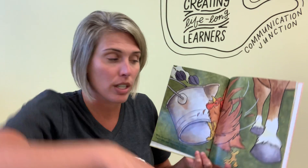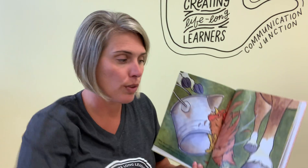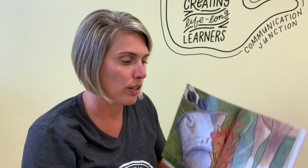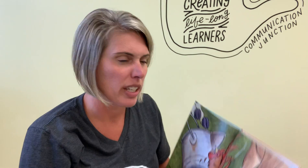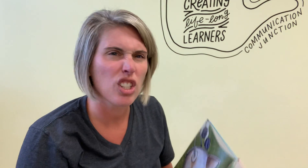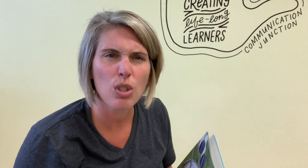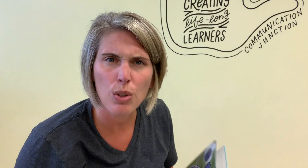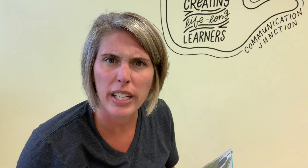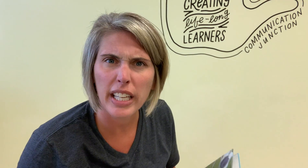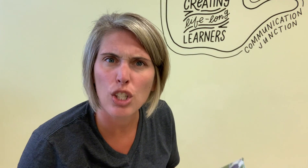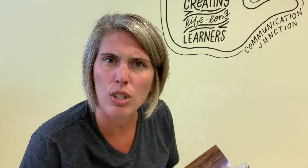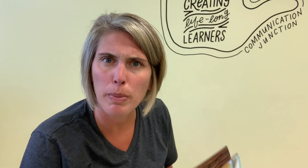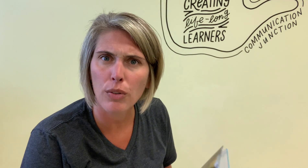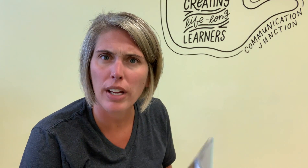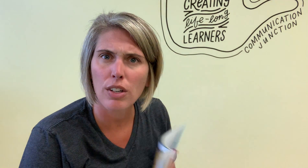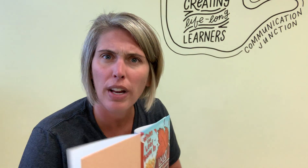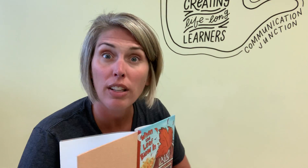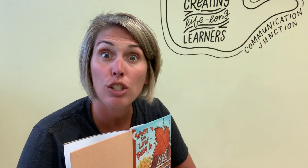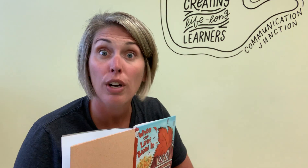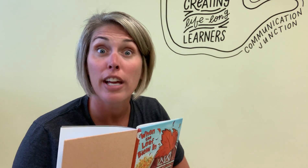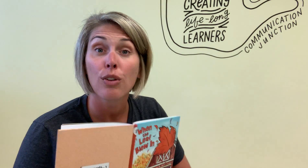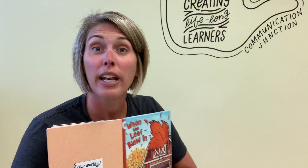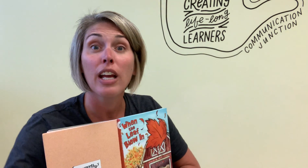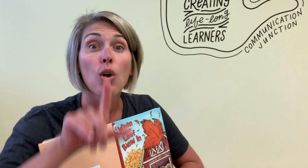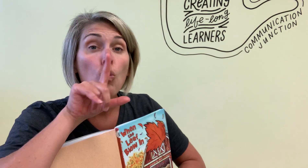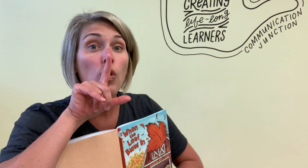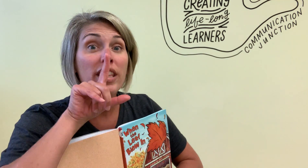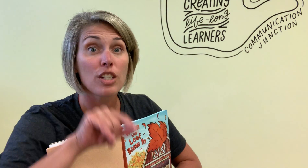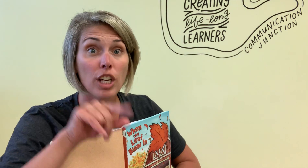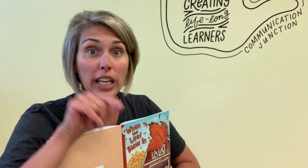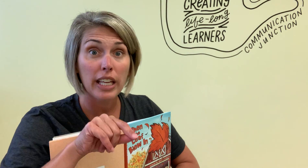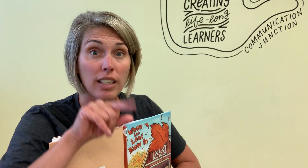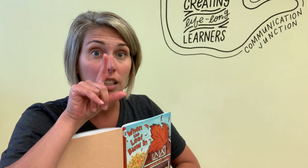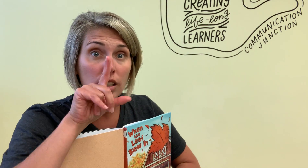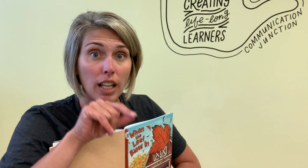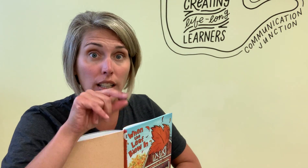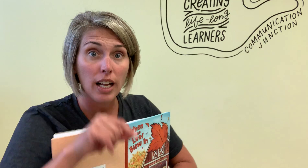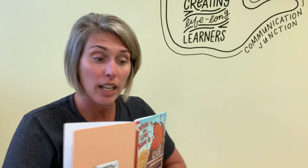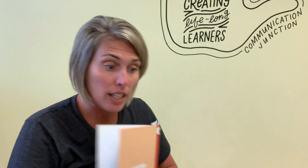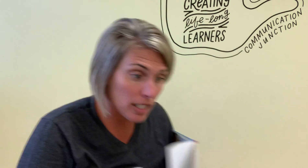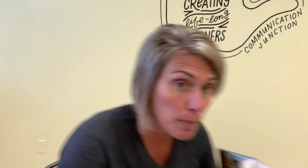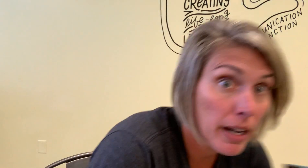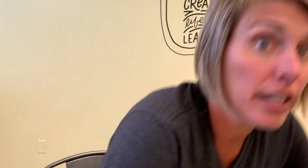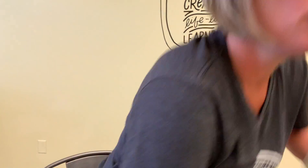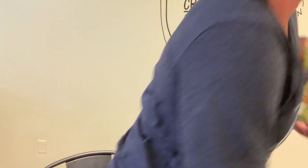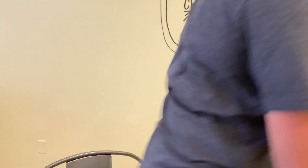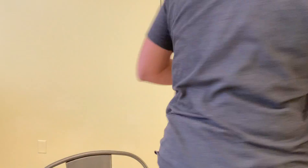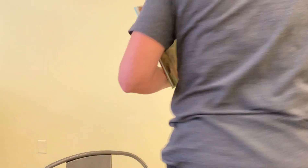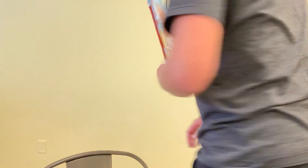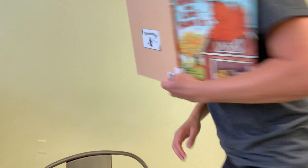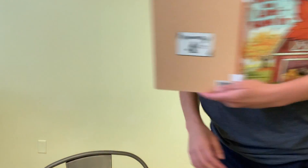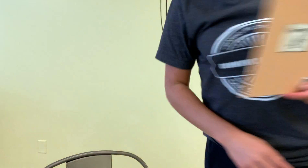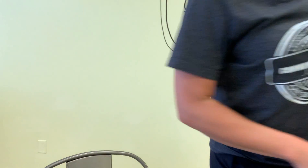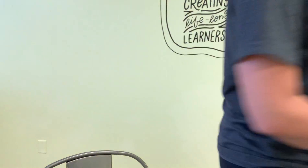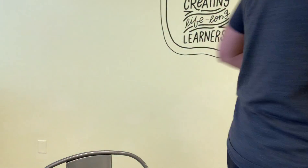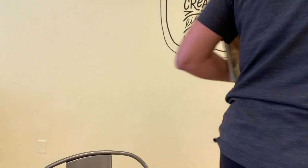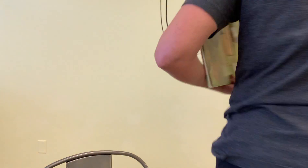round. Can you do it? Can you spin round and round? Let's try it. You ready? When the chicken, cluck, cluck, spun round